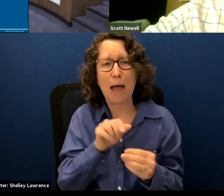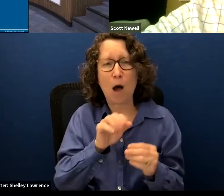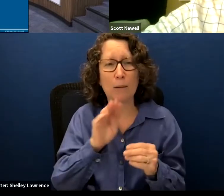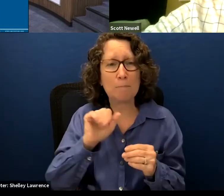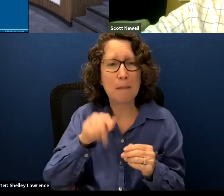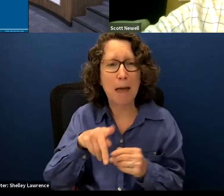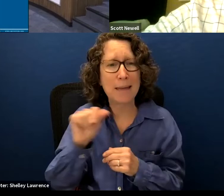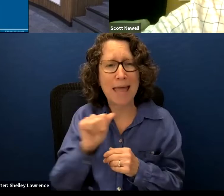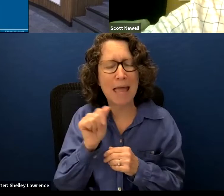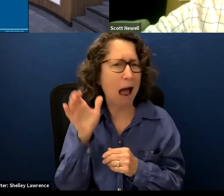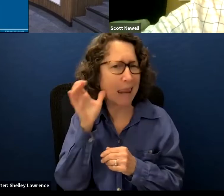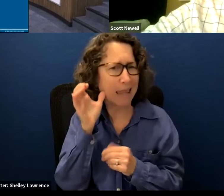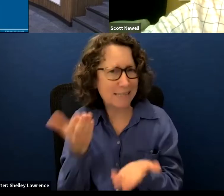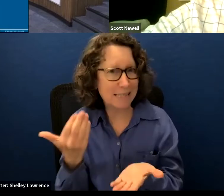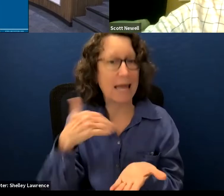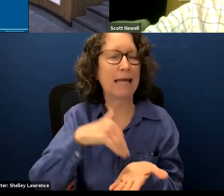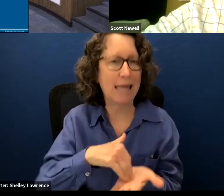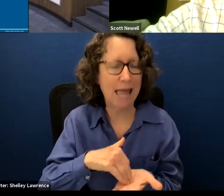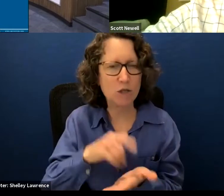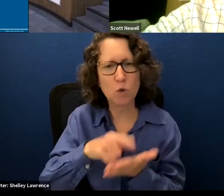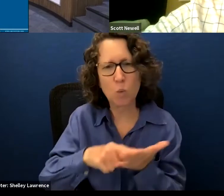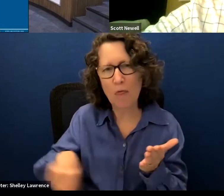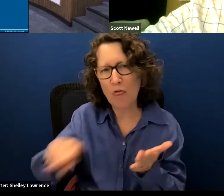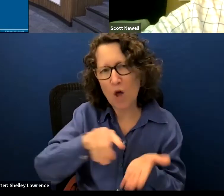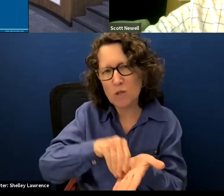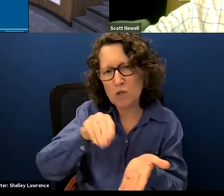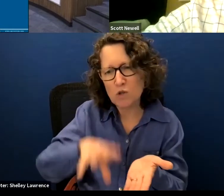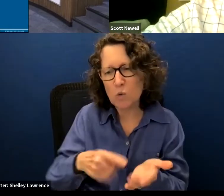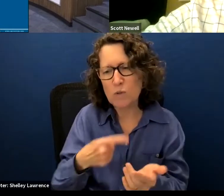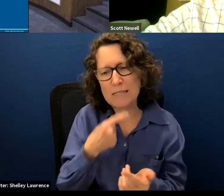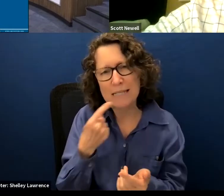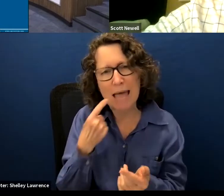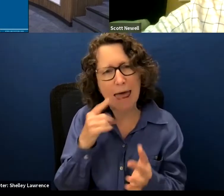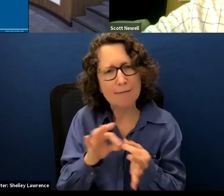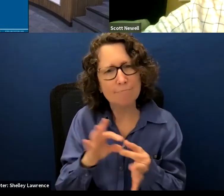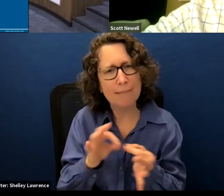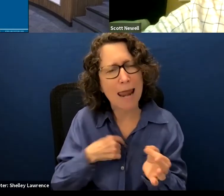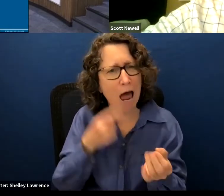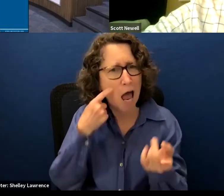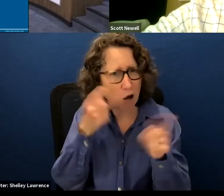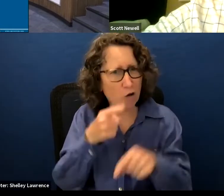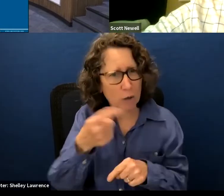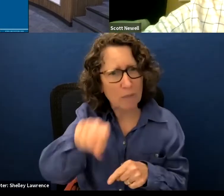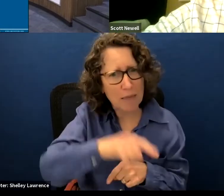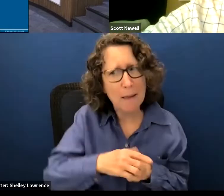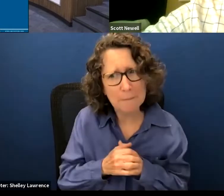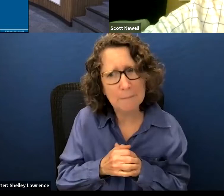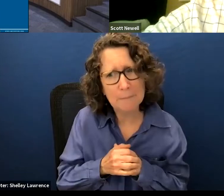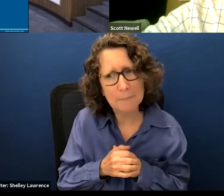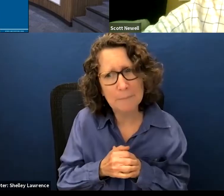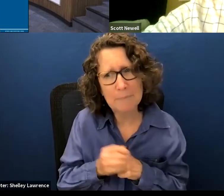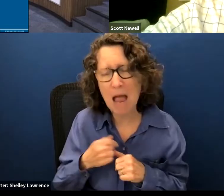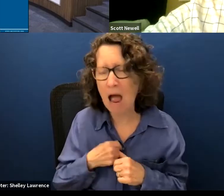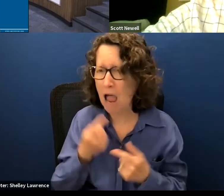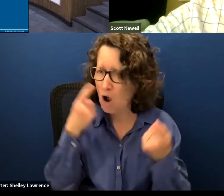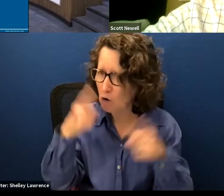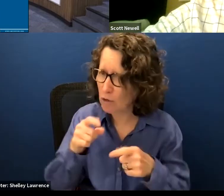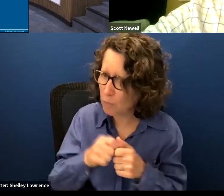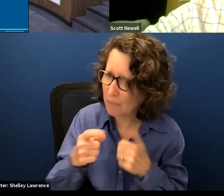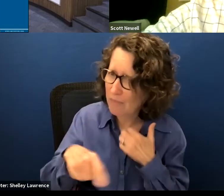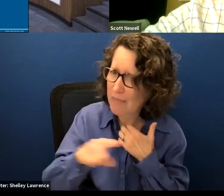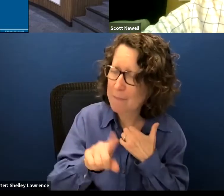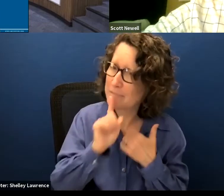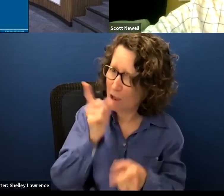really listened again to what those students were saying, and I agree with them. You know, I really agree with them.